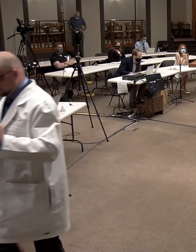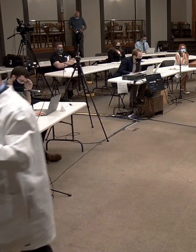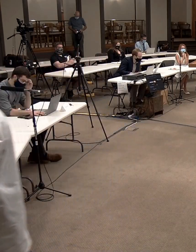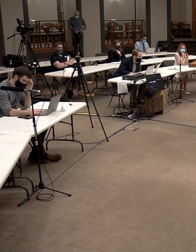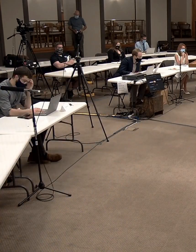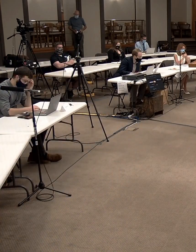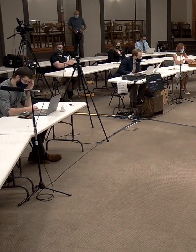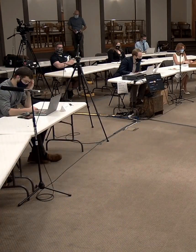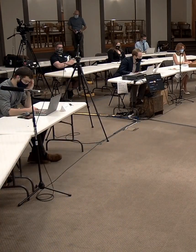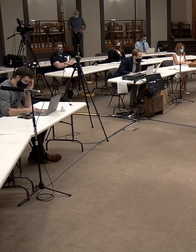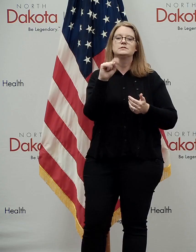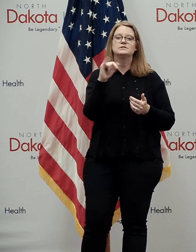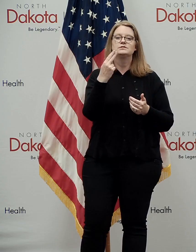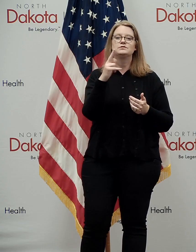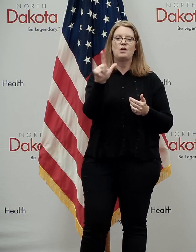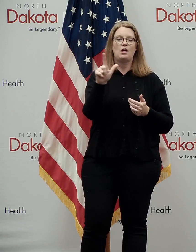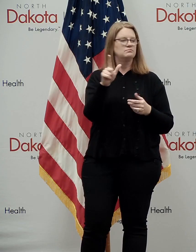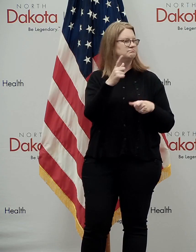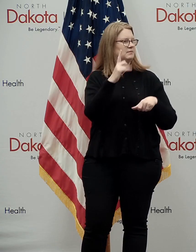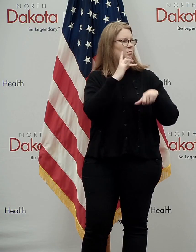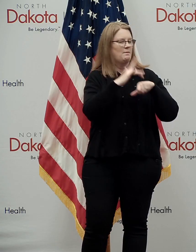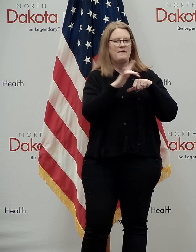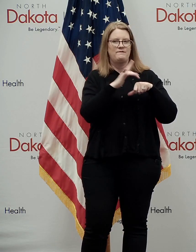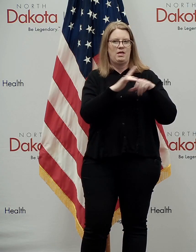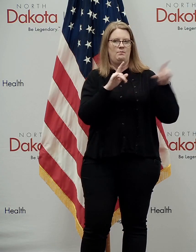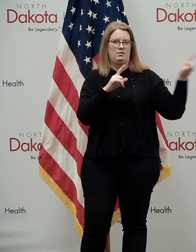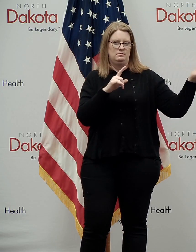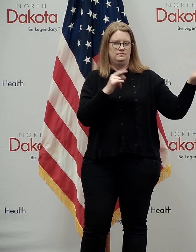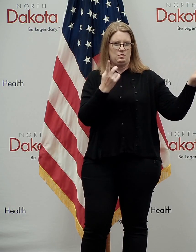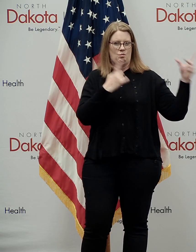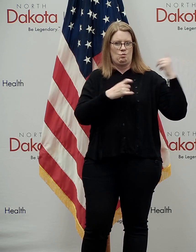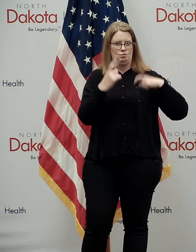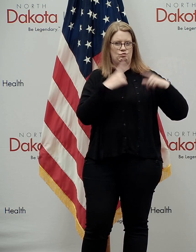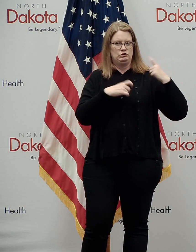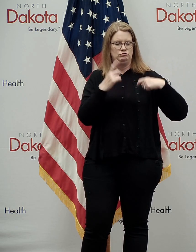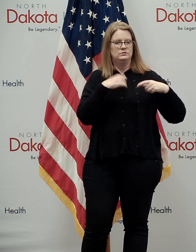Thank you, Dr. Stahl, and Dr. Stahl will be available afterwards for questions.